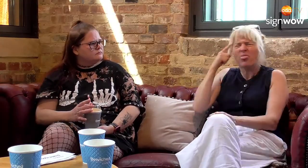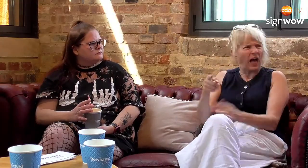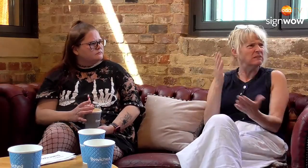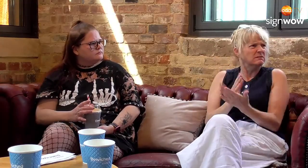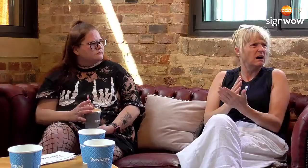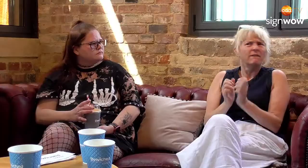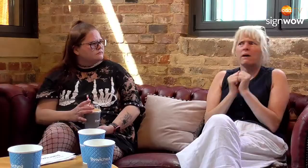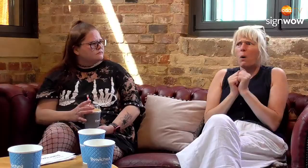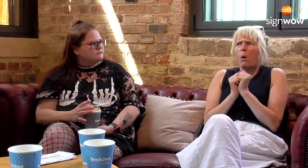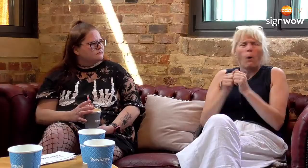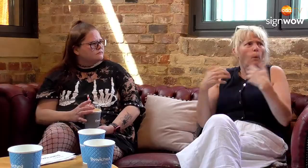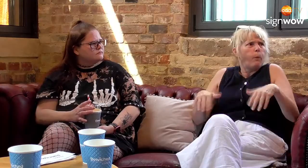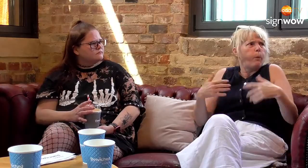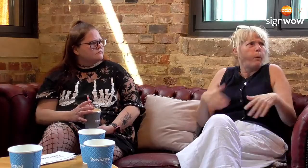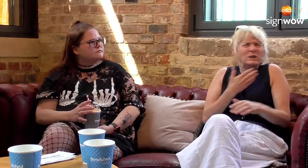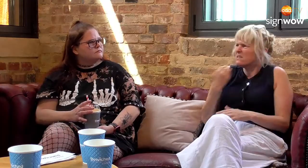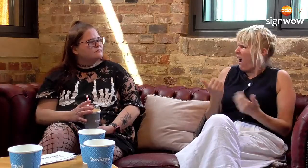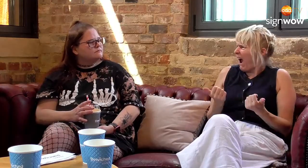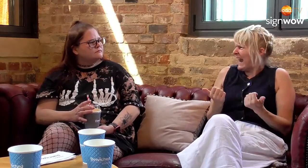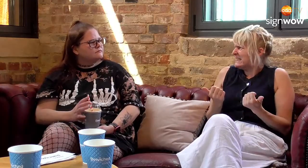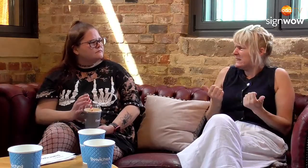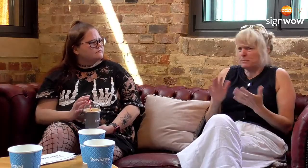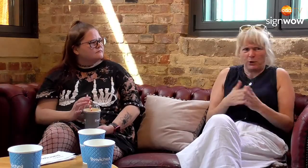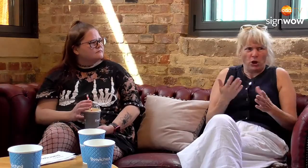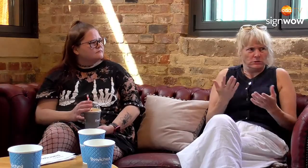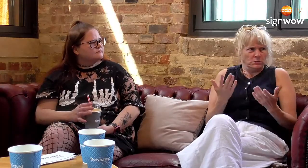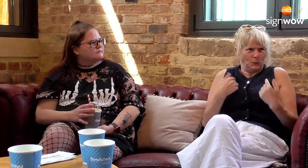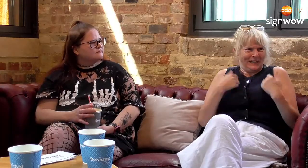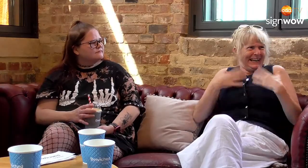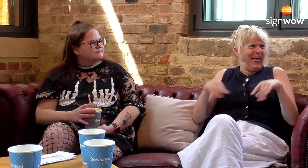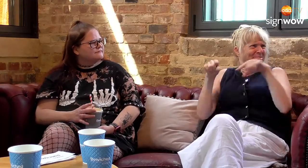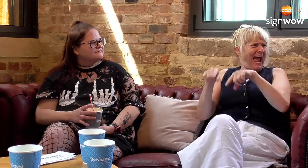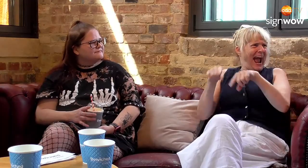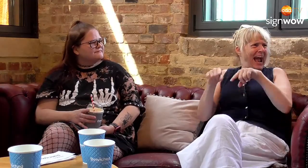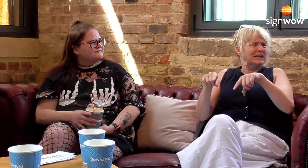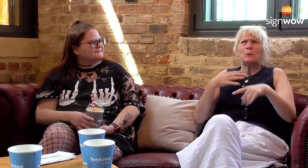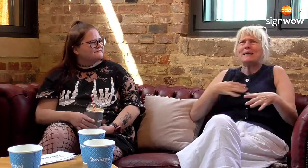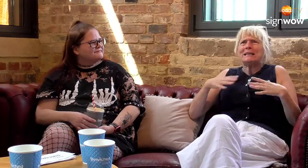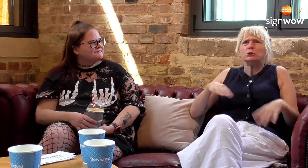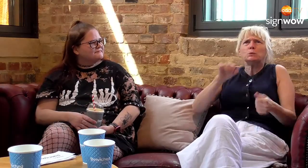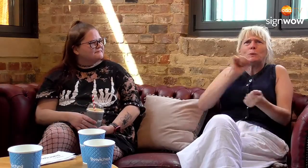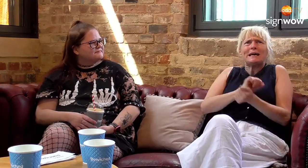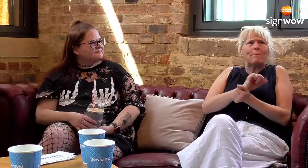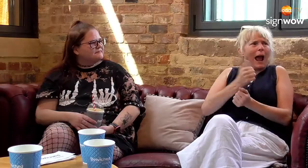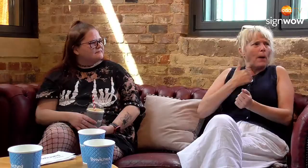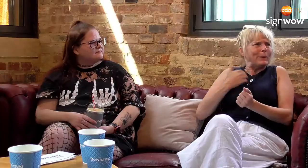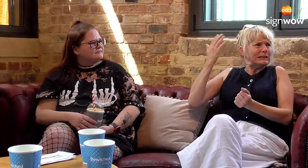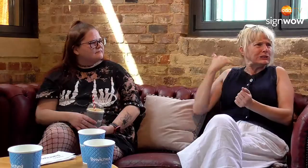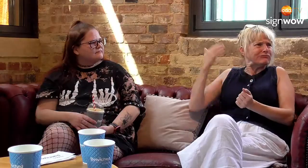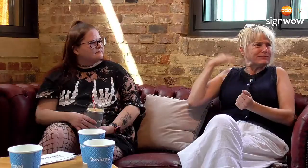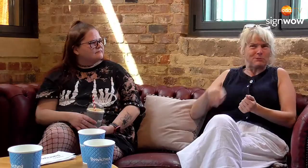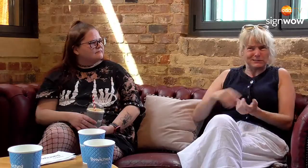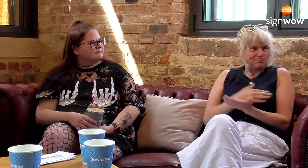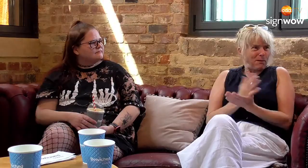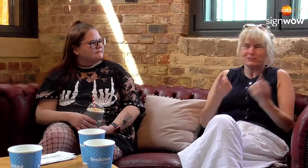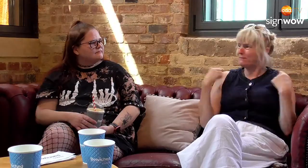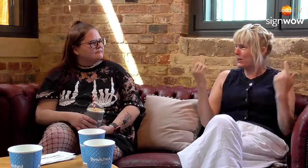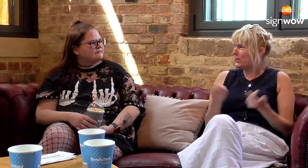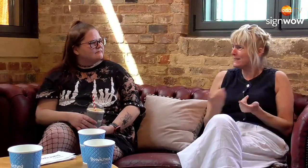that location. I think that is definitely worth keeping. It's such a lovely thing to do. We need that. We need to sort of preserve our history. It's